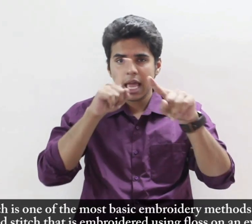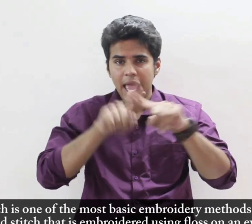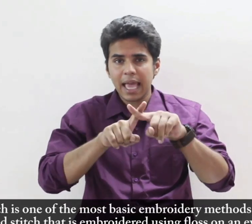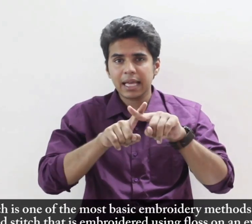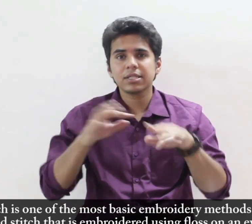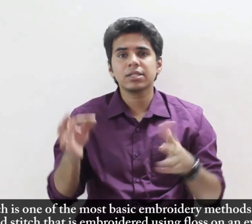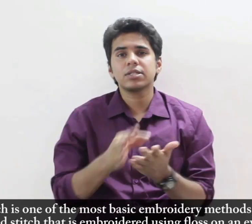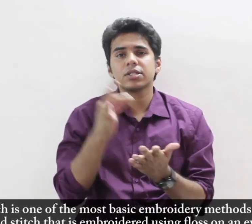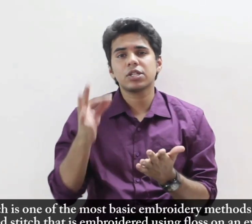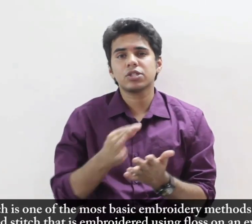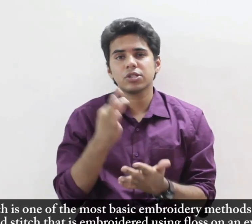fabric.